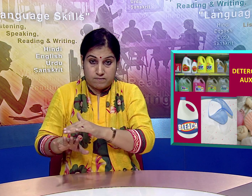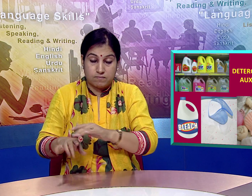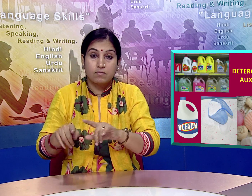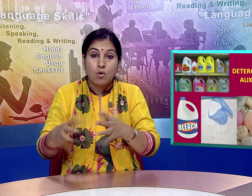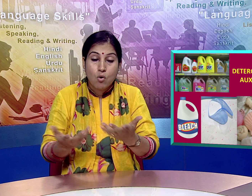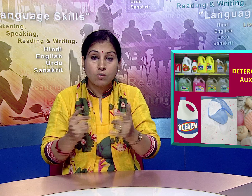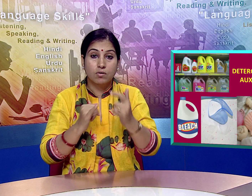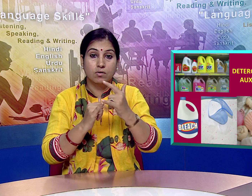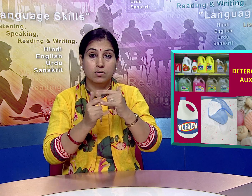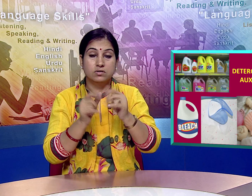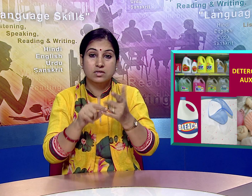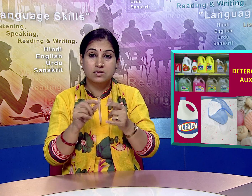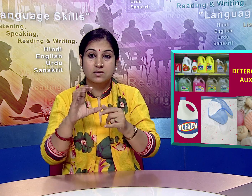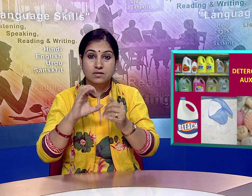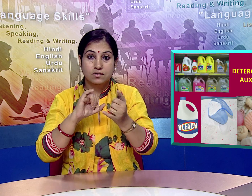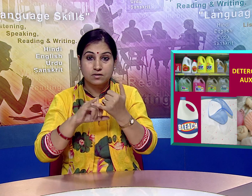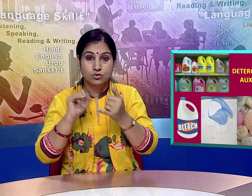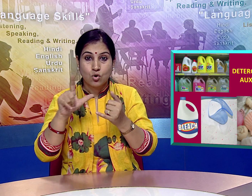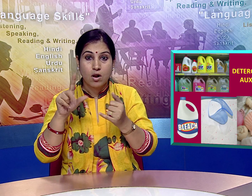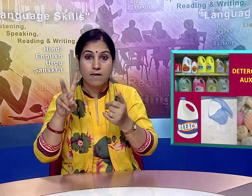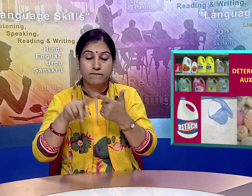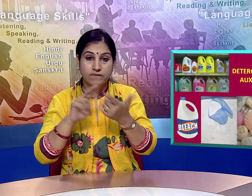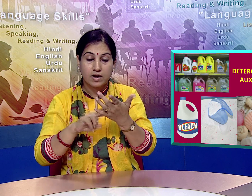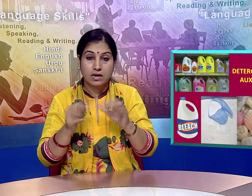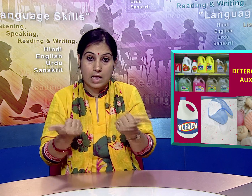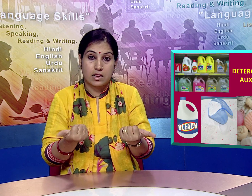or stain removing solvent can damage the fabric.